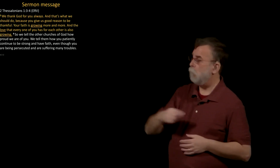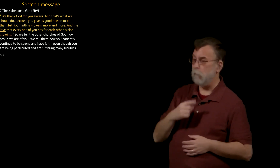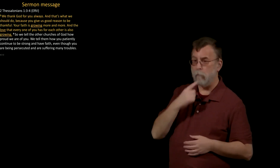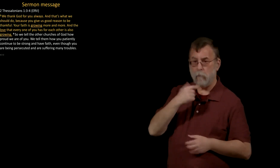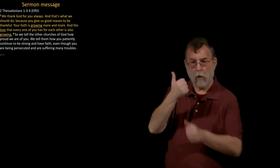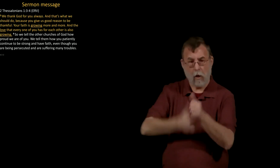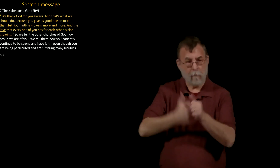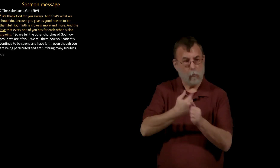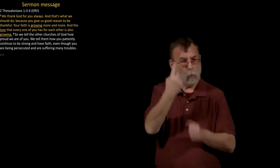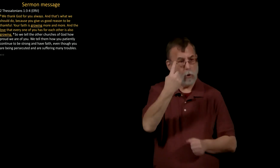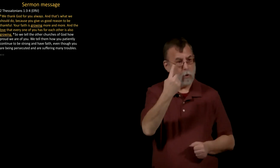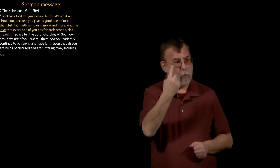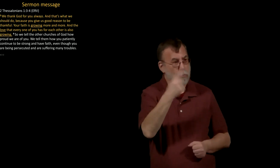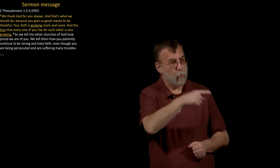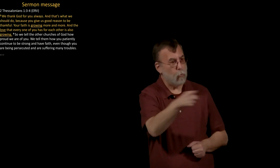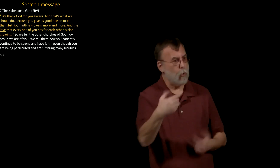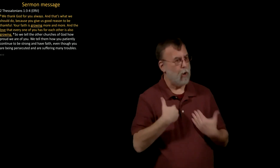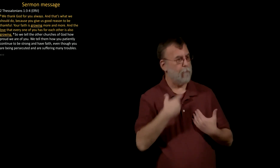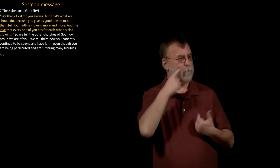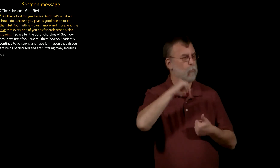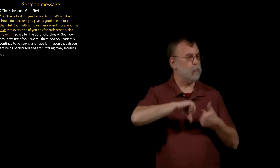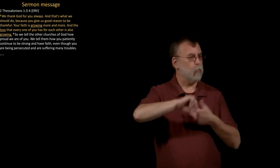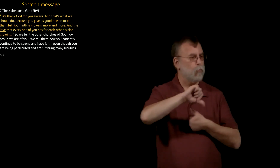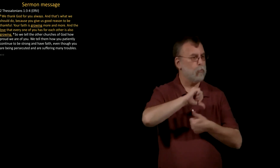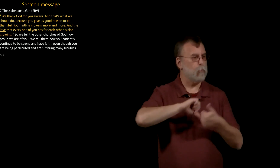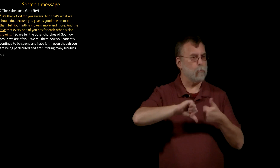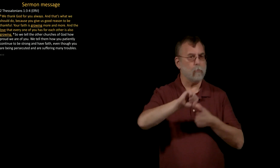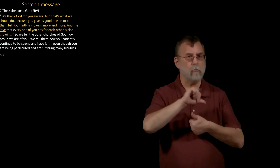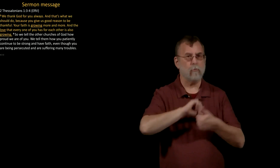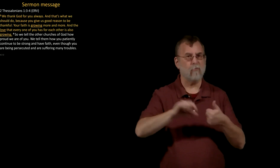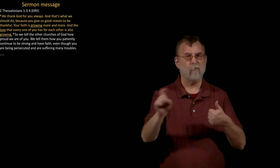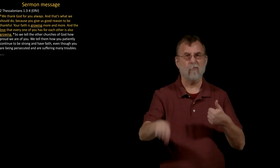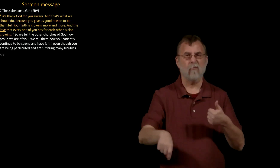love, that every one of you has for each other